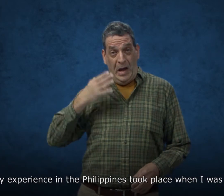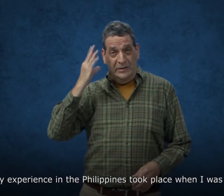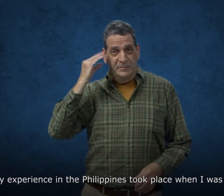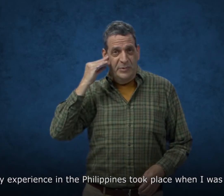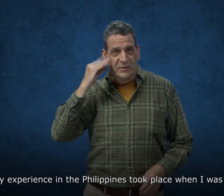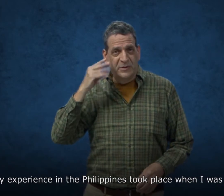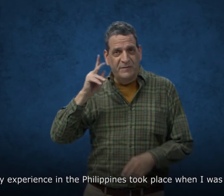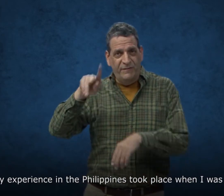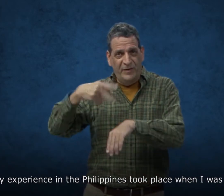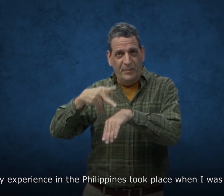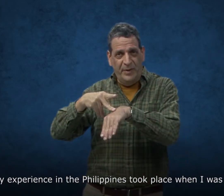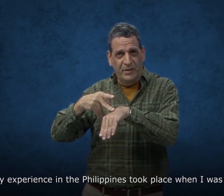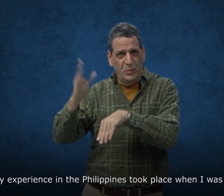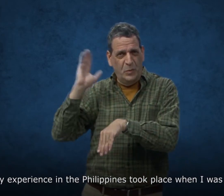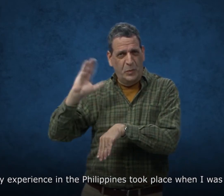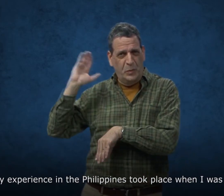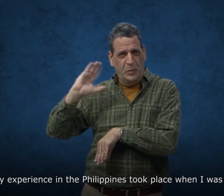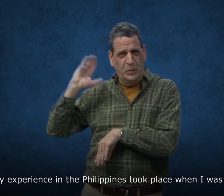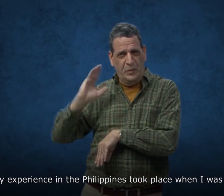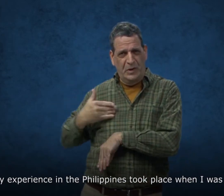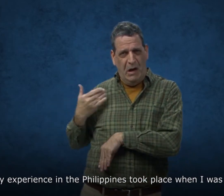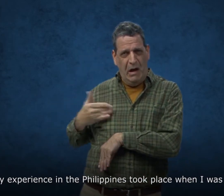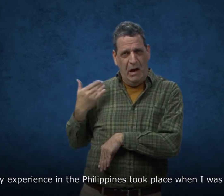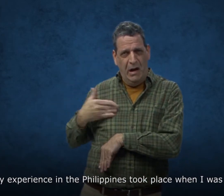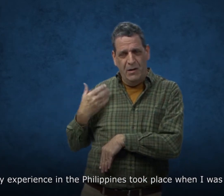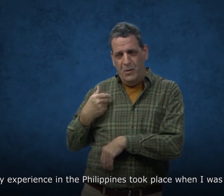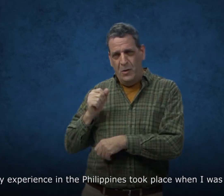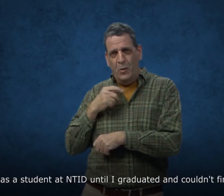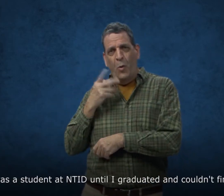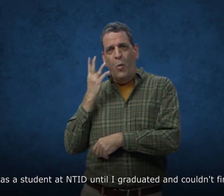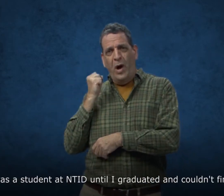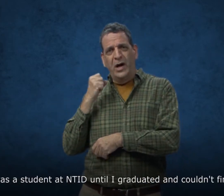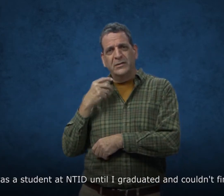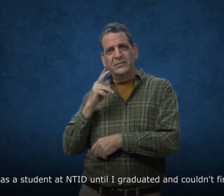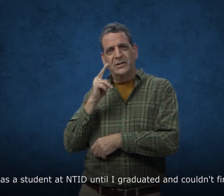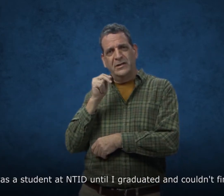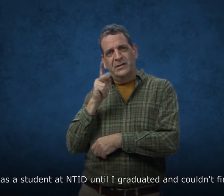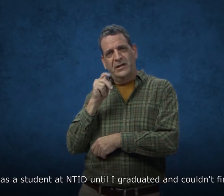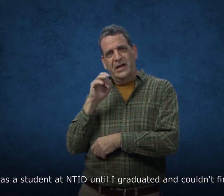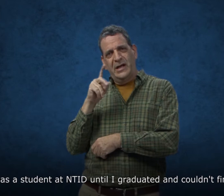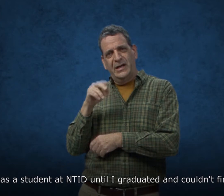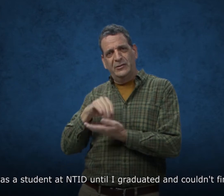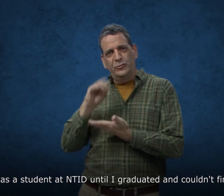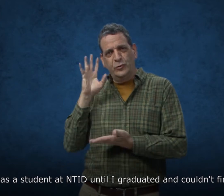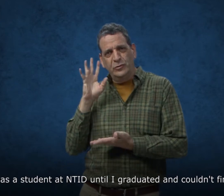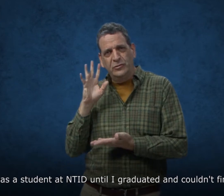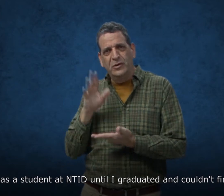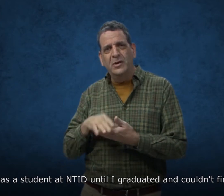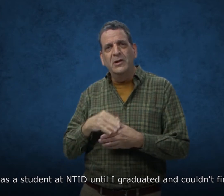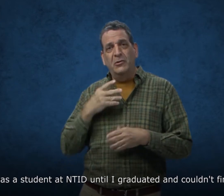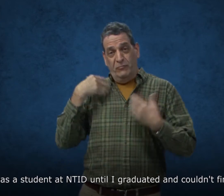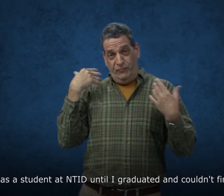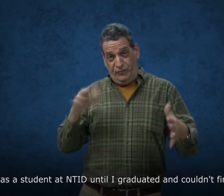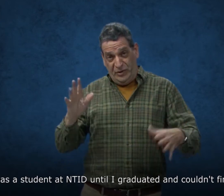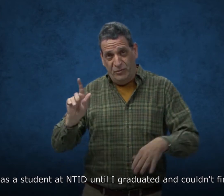My experience in the Philippines took place when I was young. I was a student at NTID until I graduated